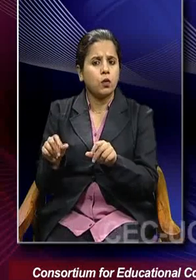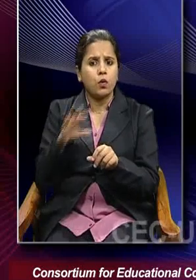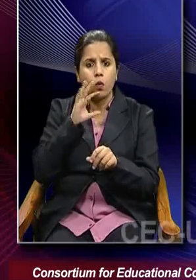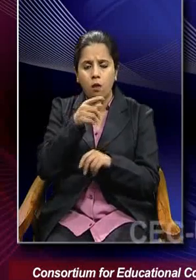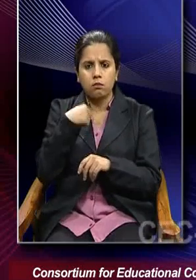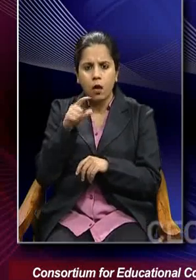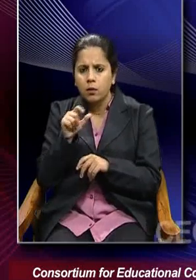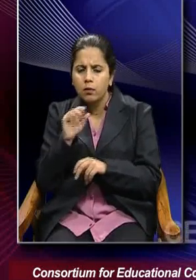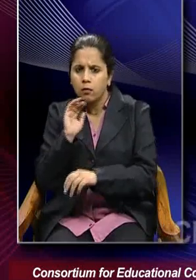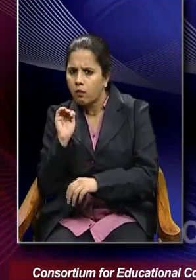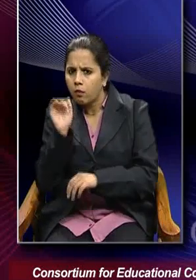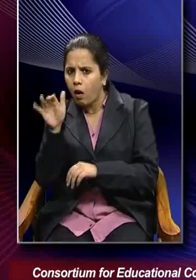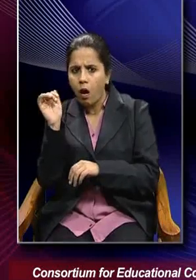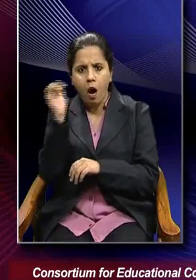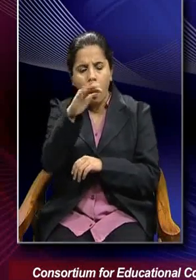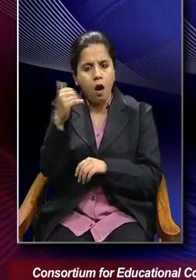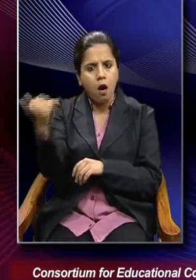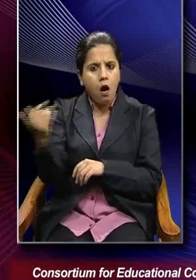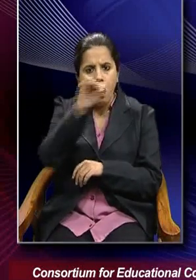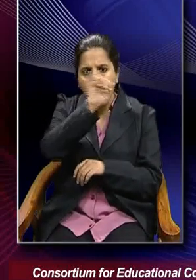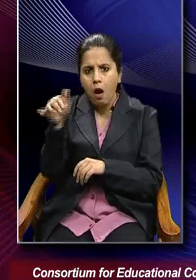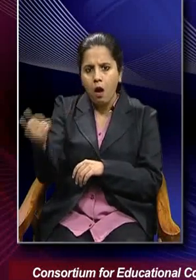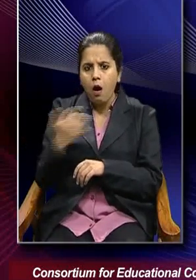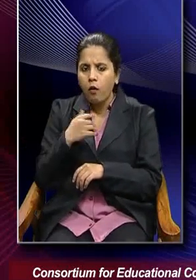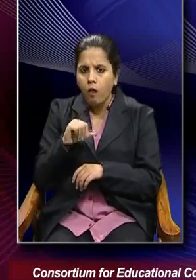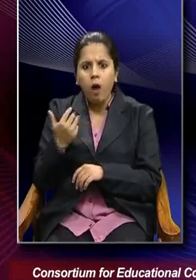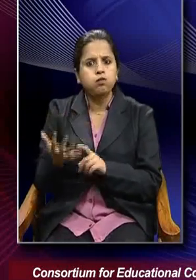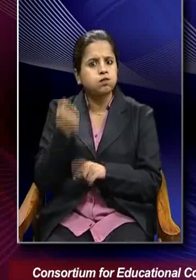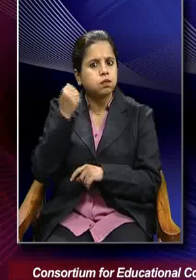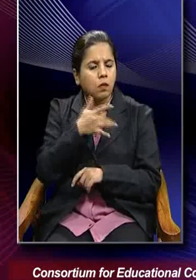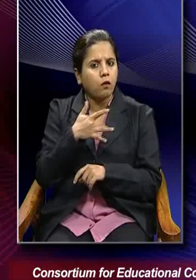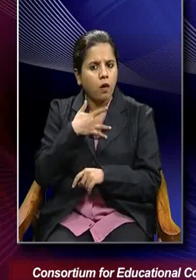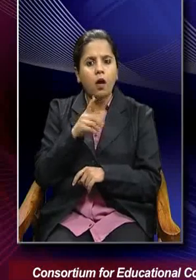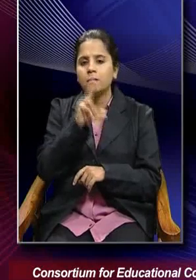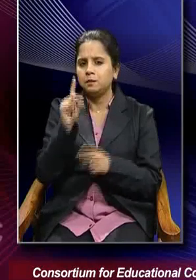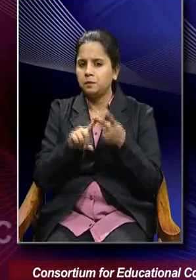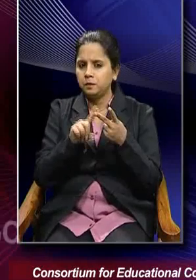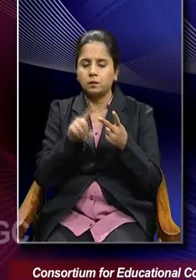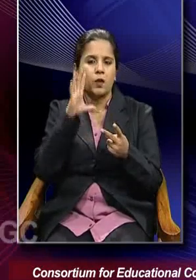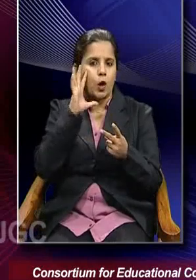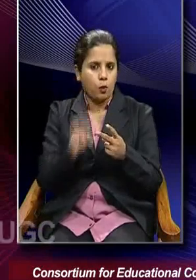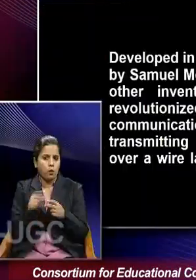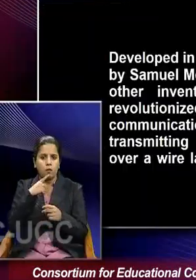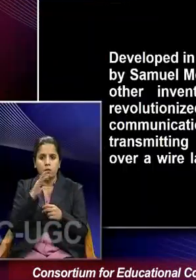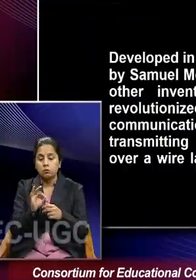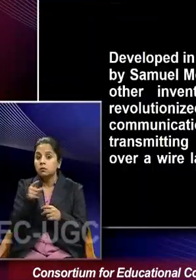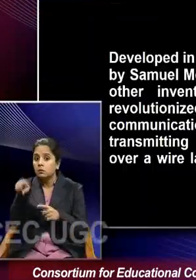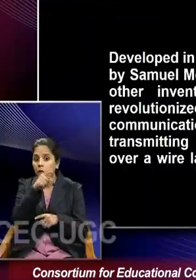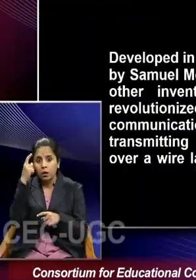signal communication. Another important fact that we just quoted, let's understand that developed